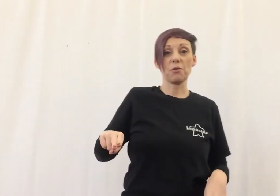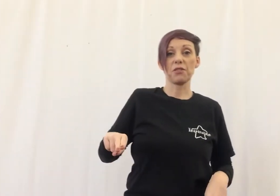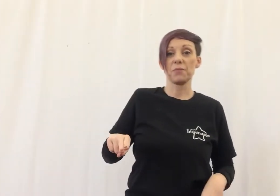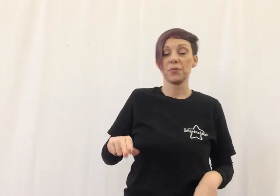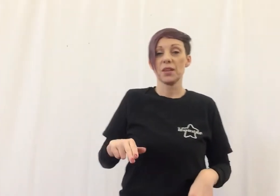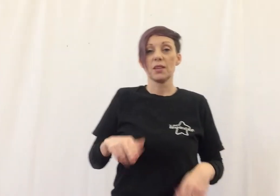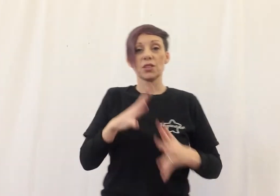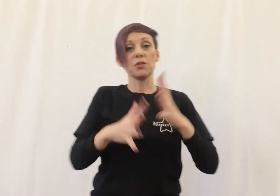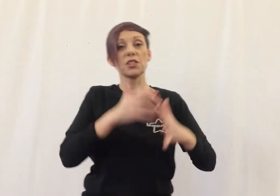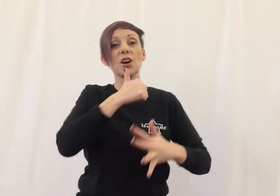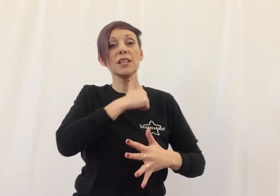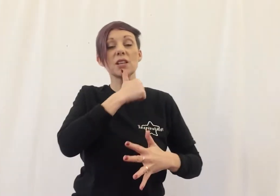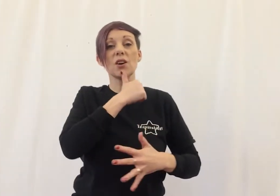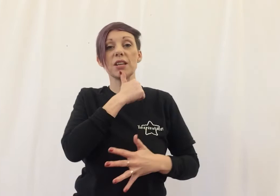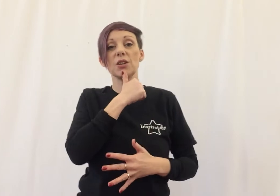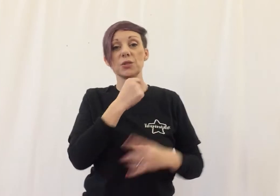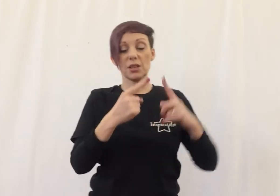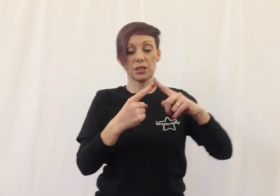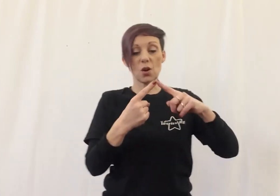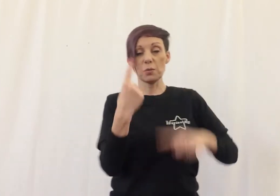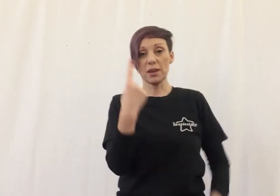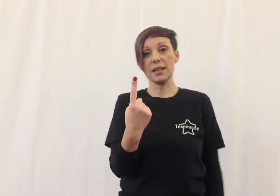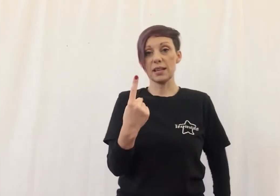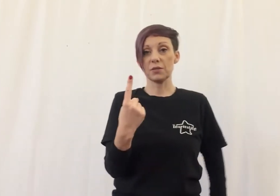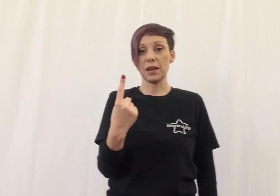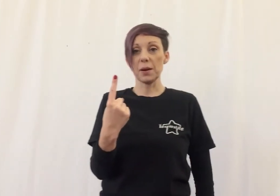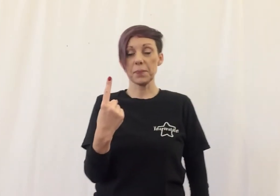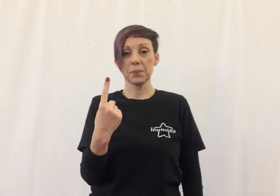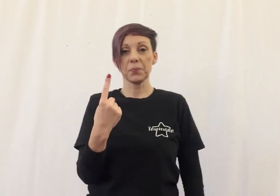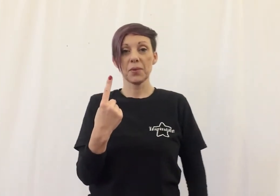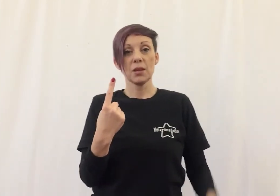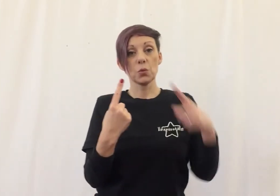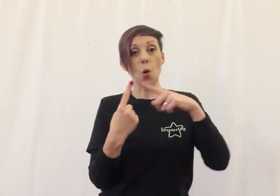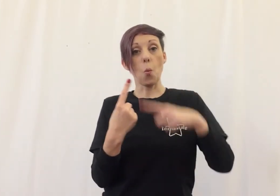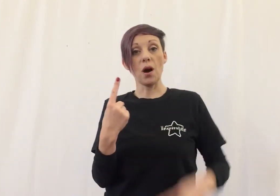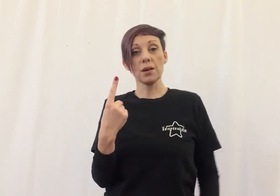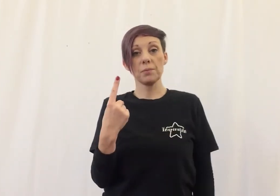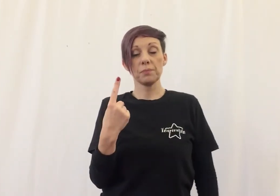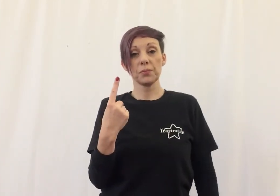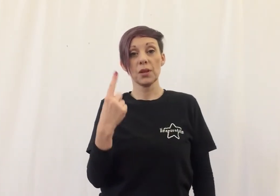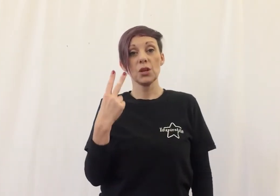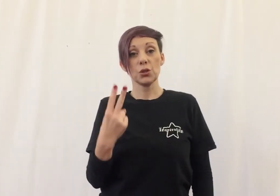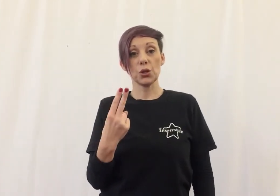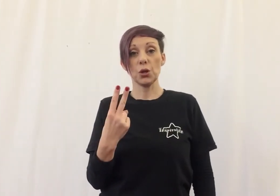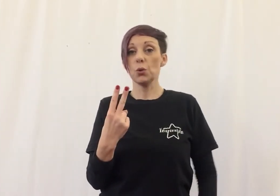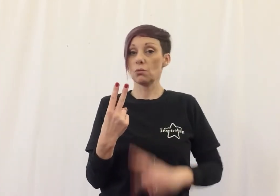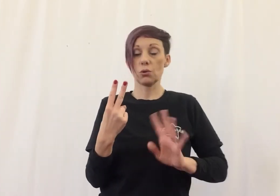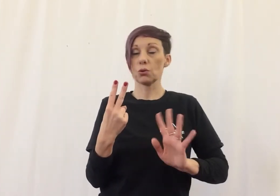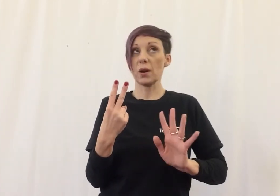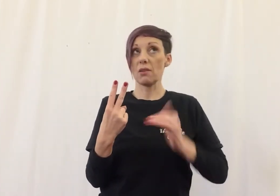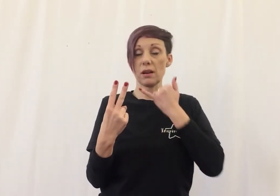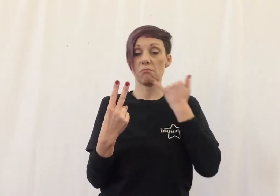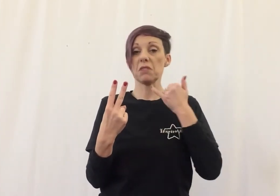south, so the signs I use, I start with my index finger. We've got 1, 2, not swearing, it's